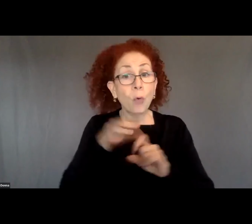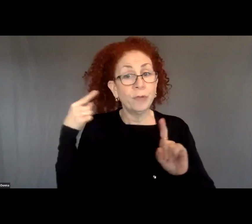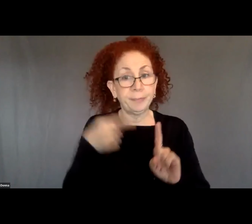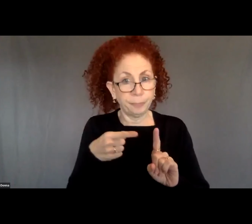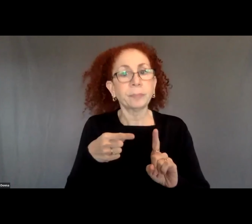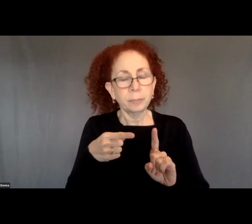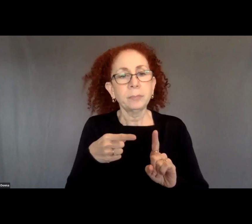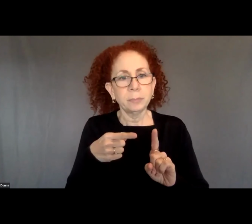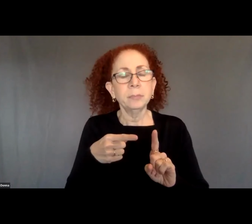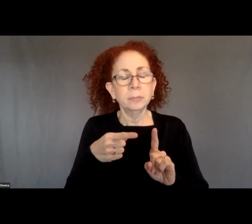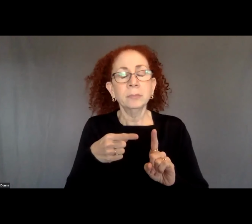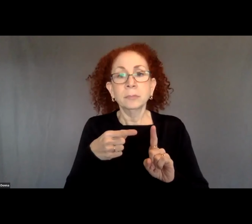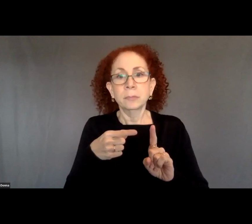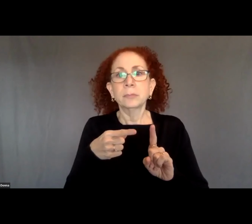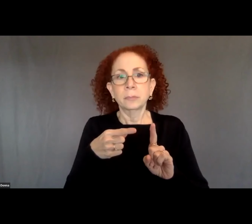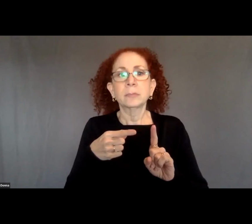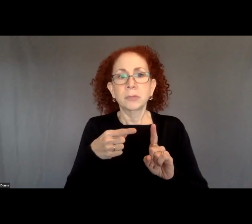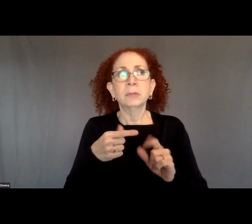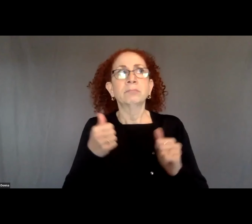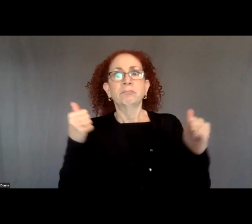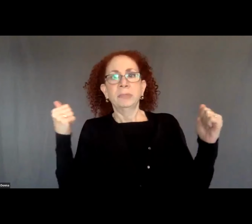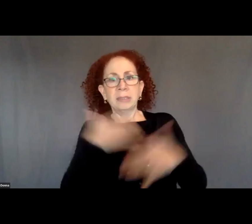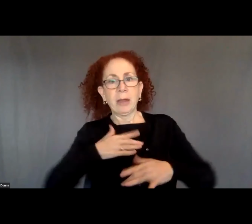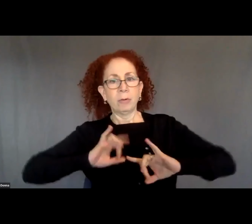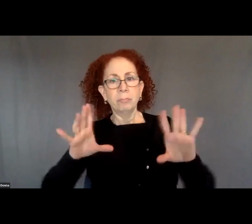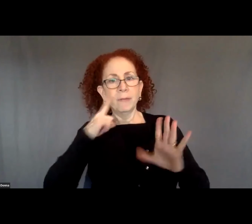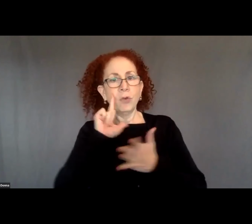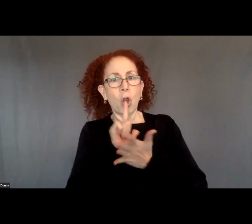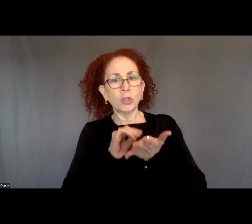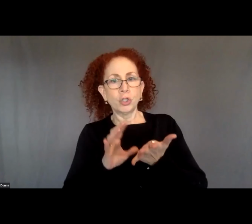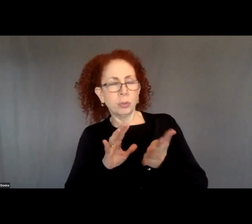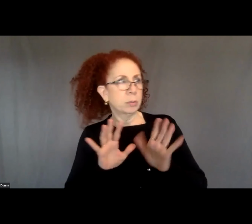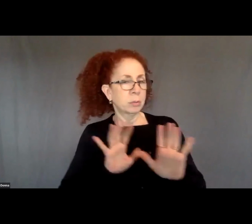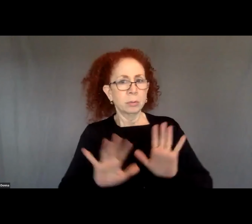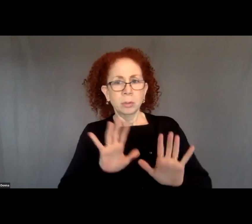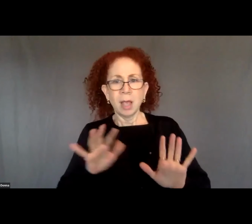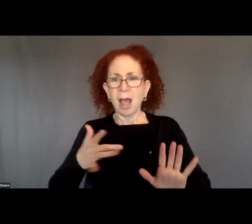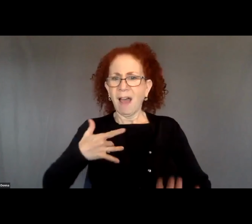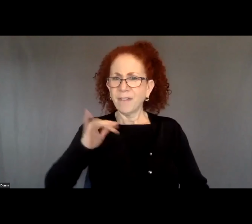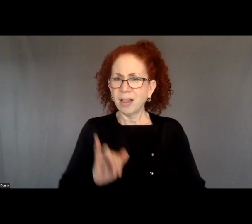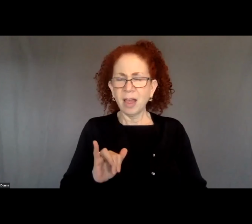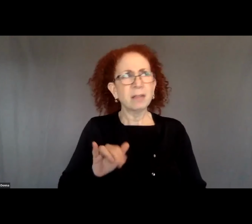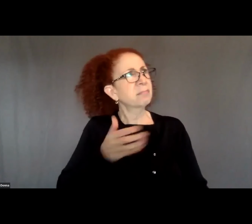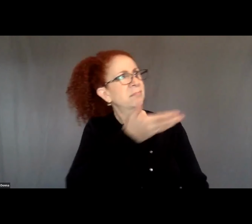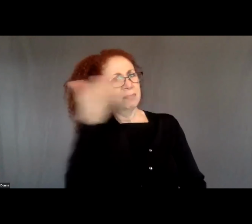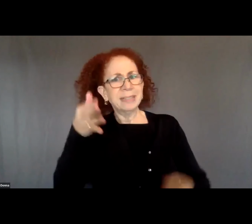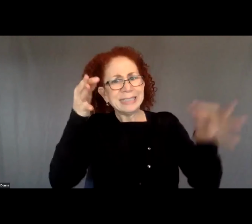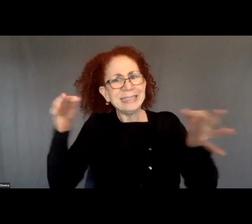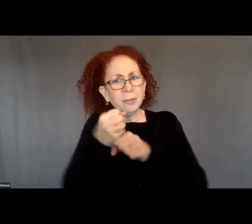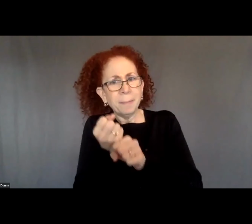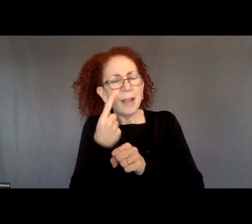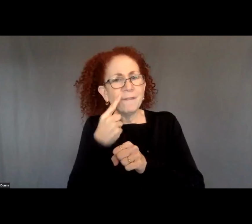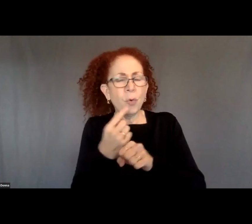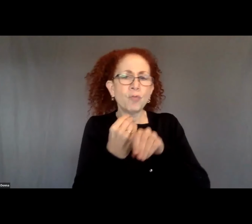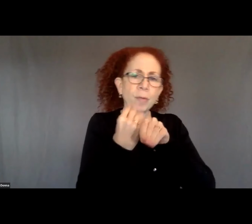sort of at the peak of being scary for us law students, I felt like the decisions that were being made about remote